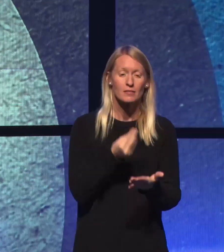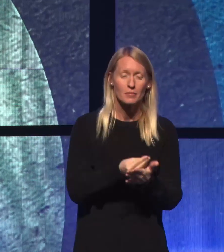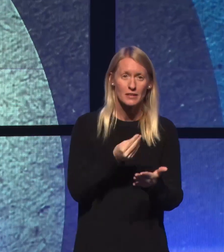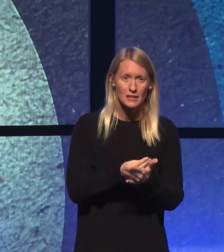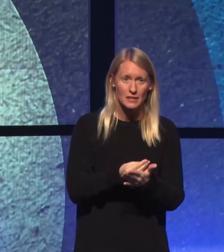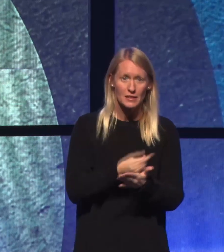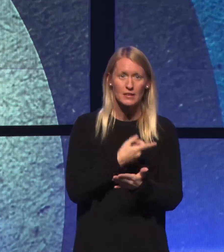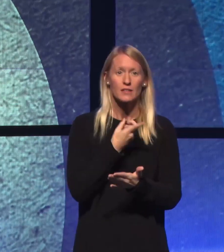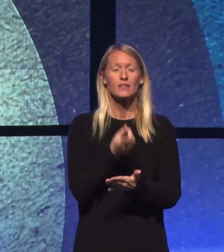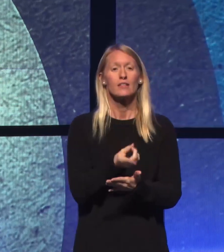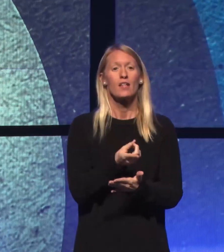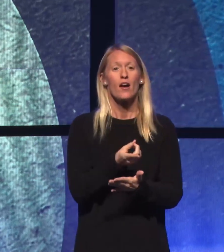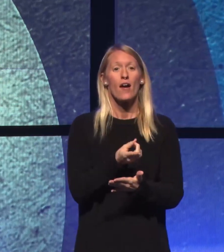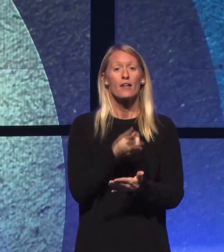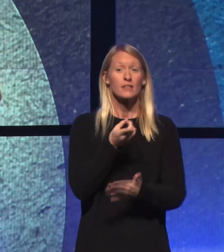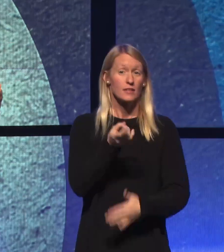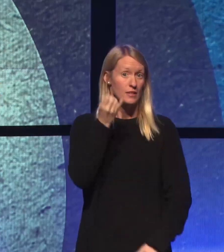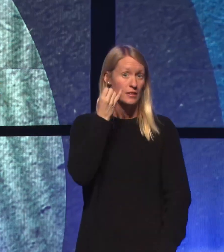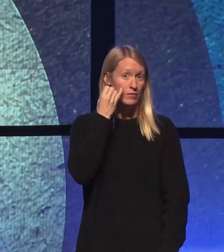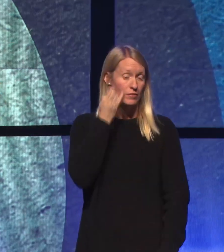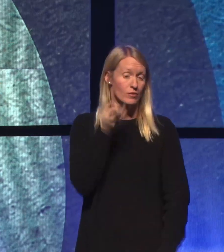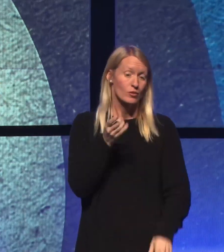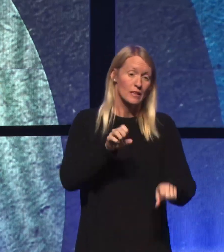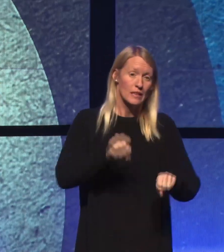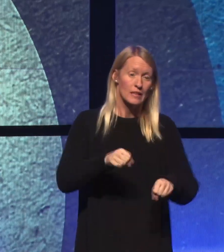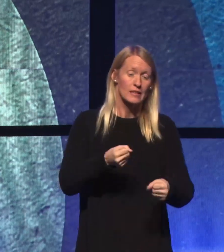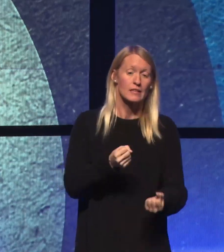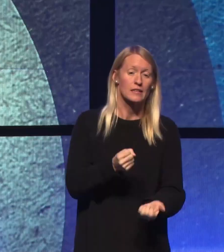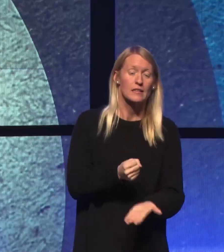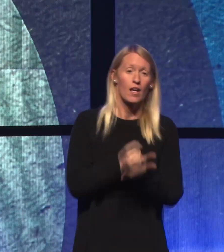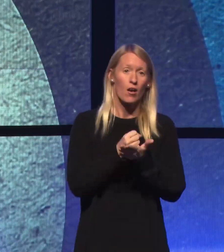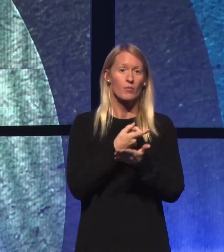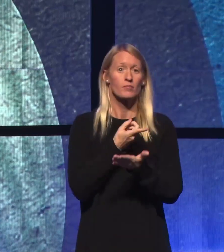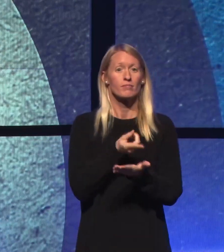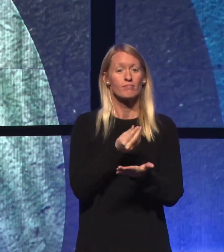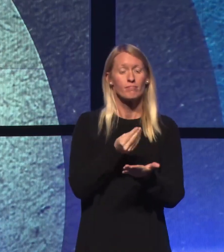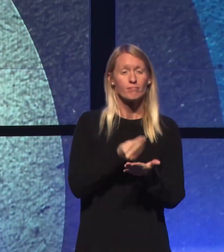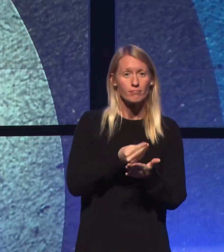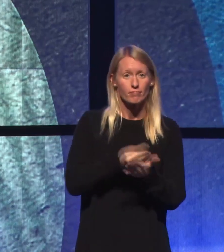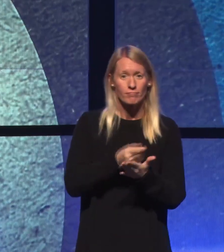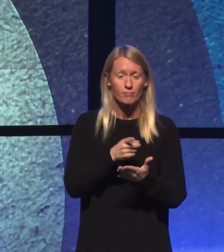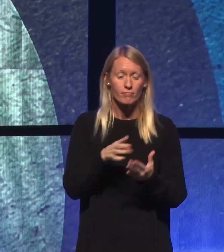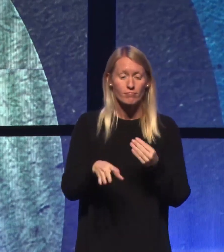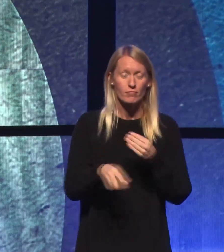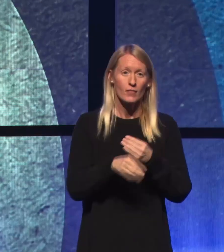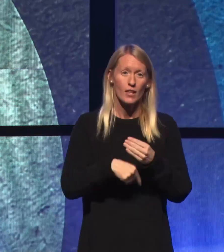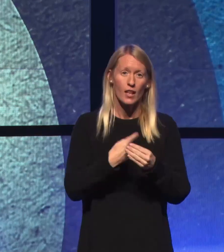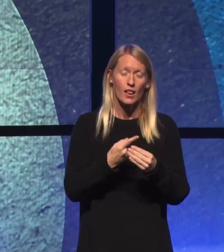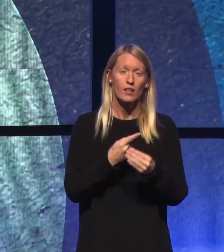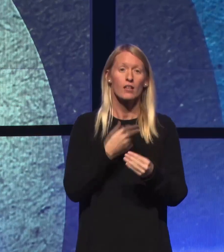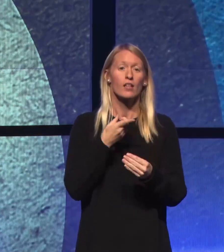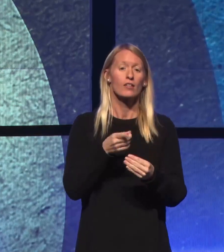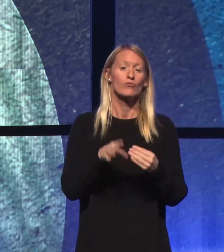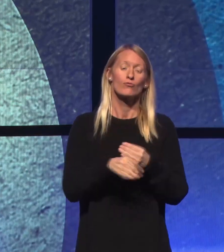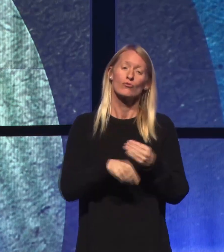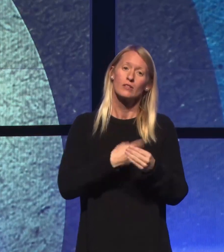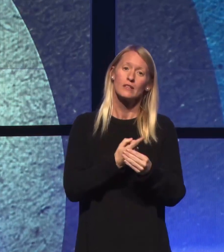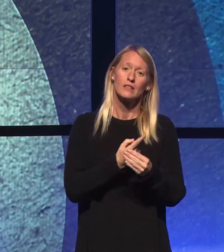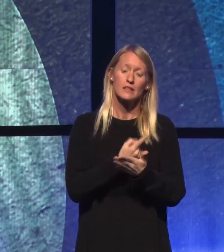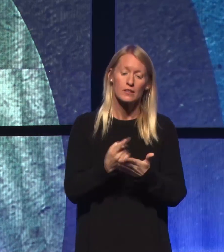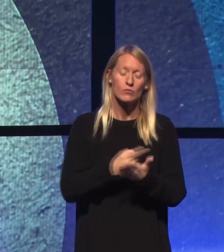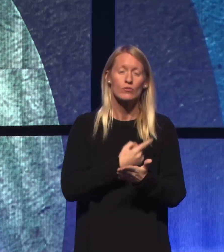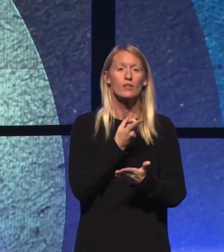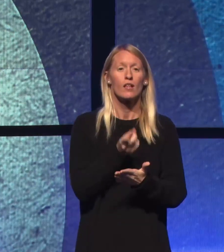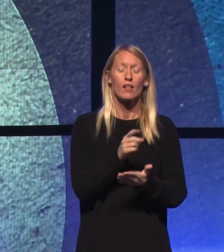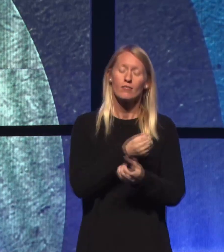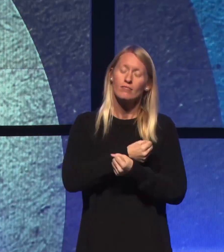are of the mind to help cover some of that expense over the next week or so and think you could give a little bit extra, that would be wonderful. We didn't have that